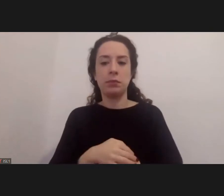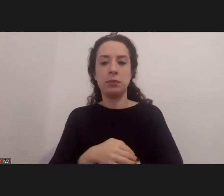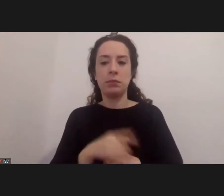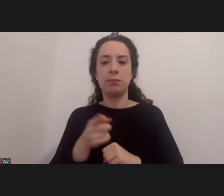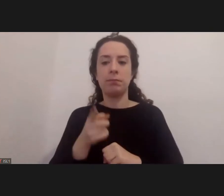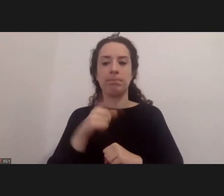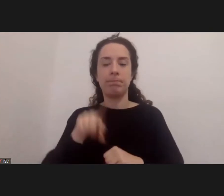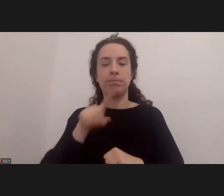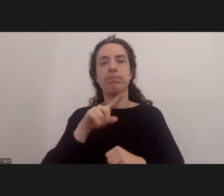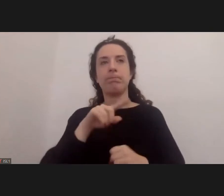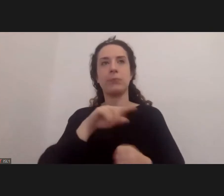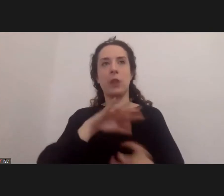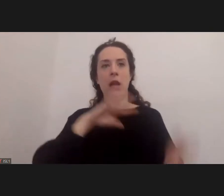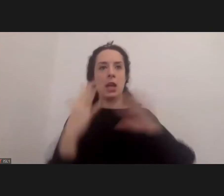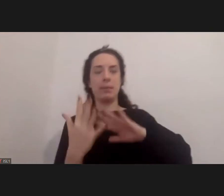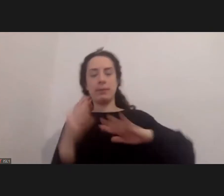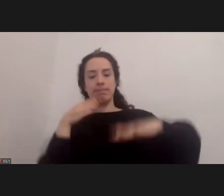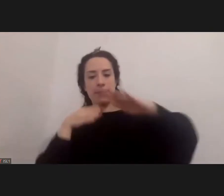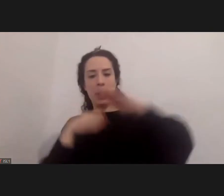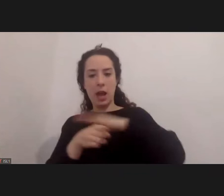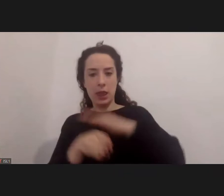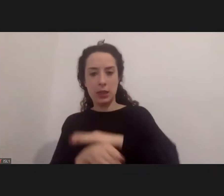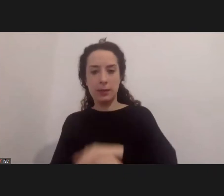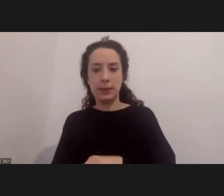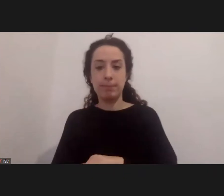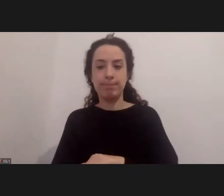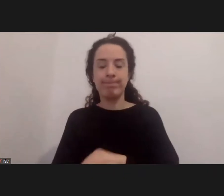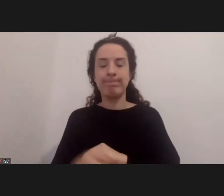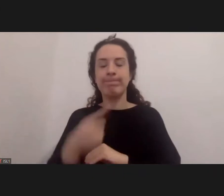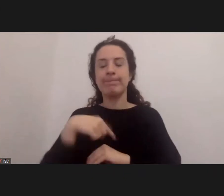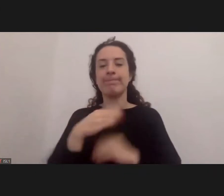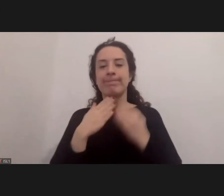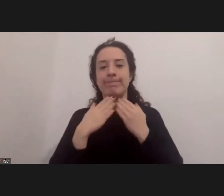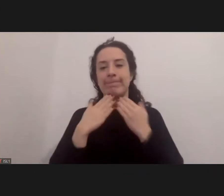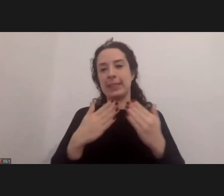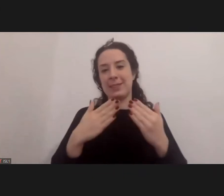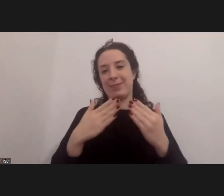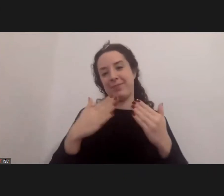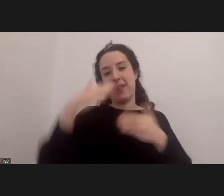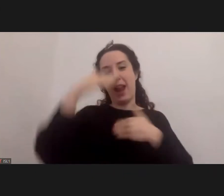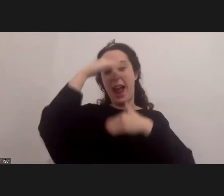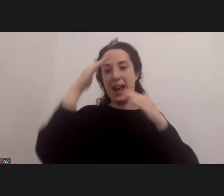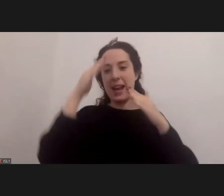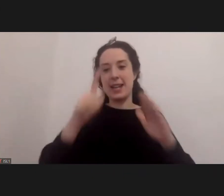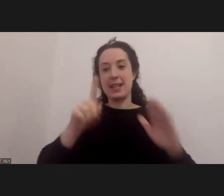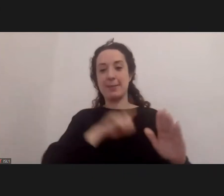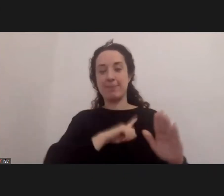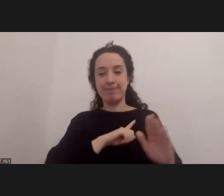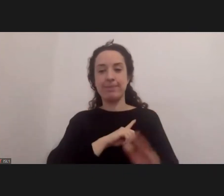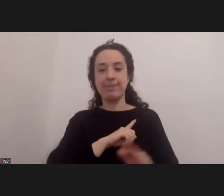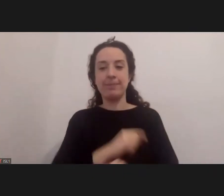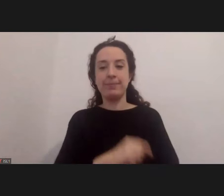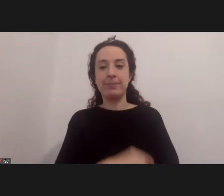implementation of accessibility. So I thank you for your attention, and I